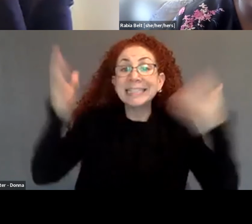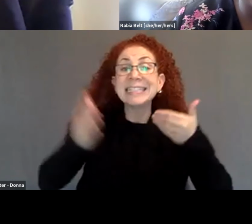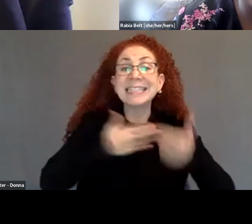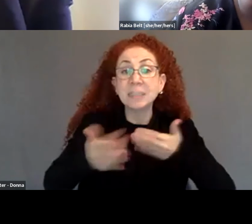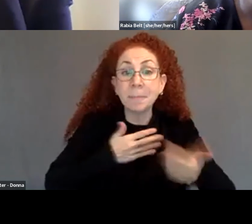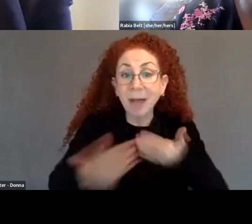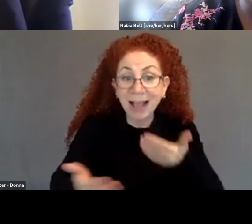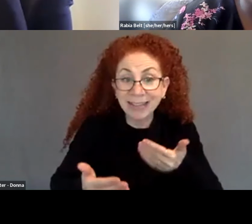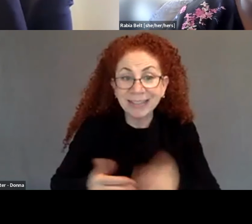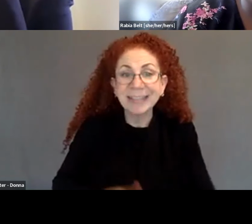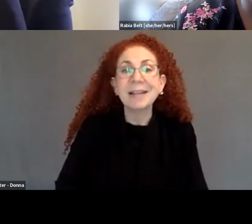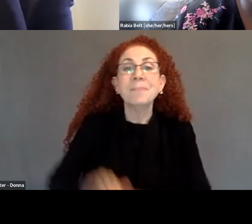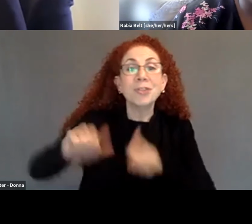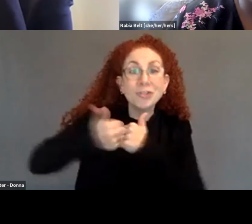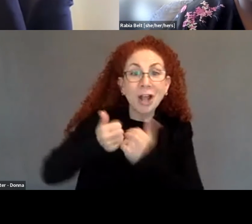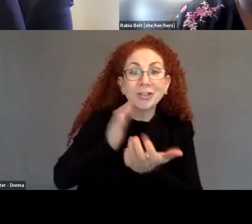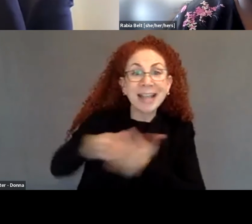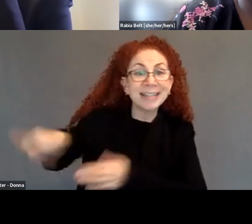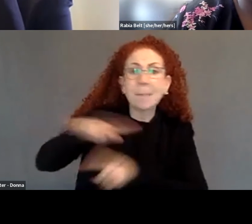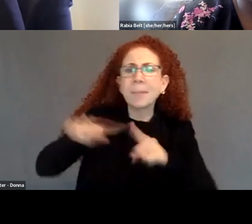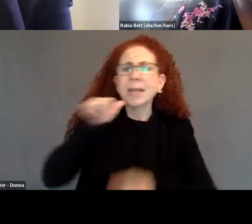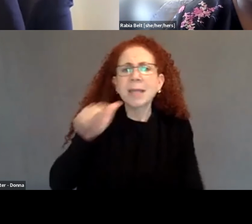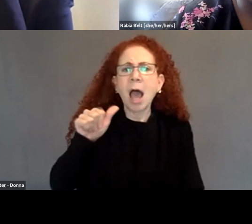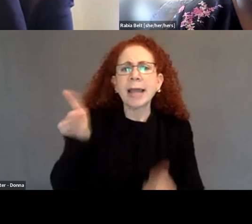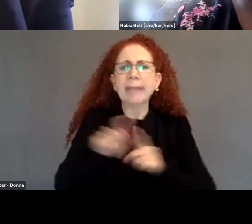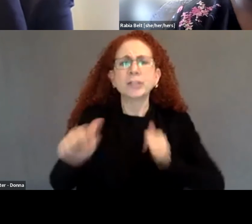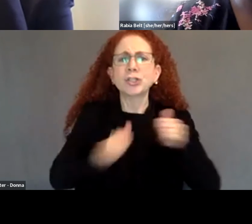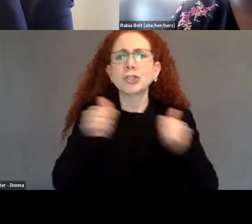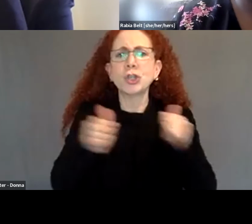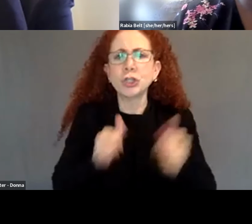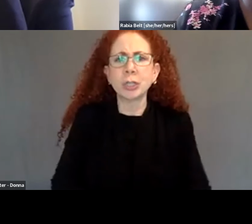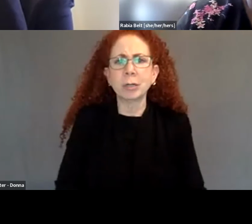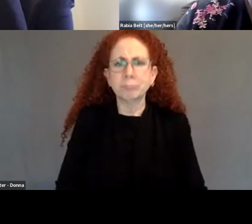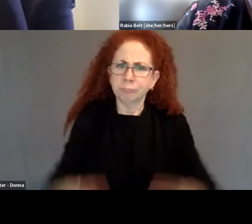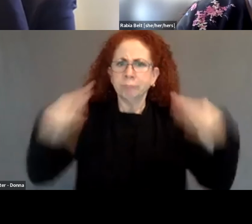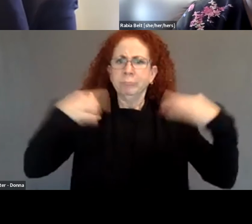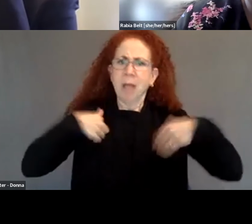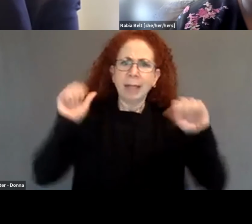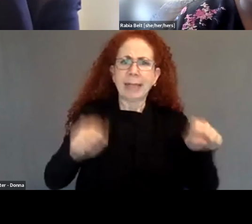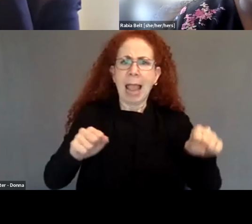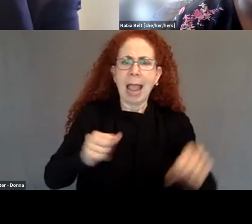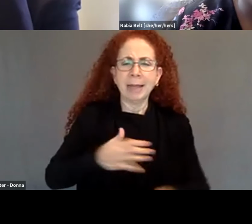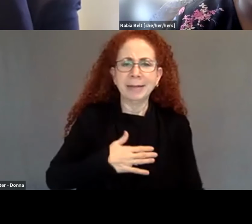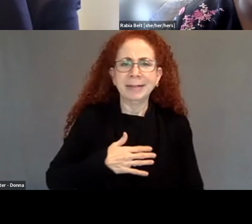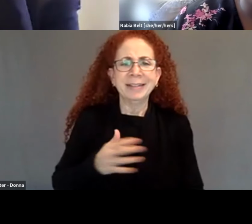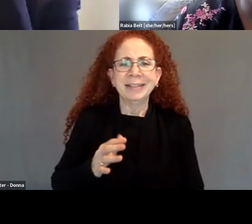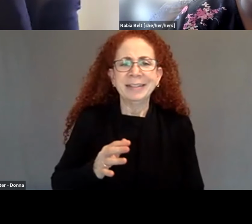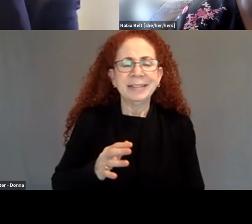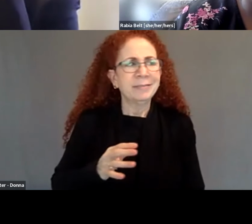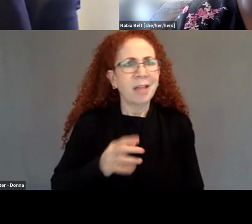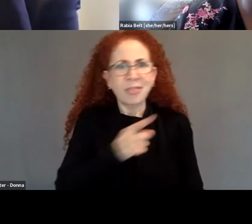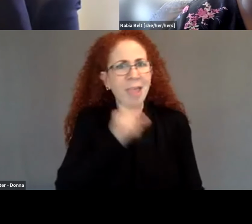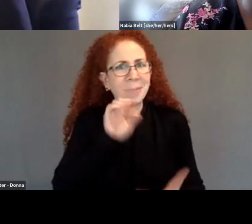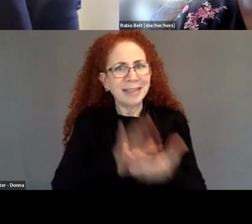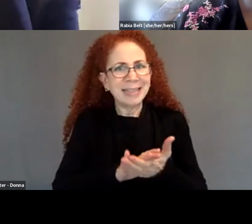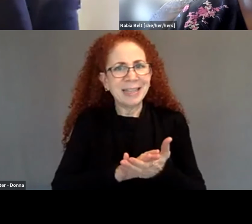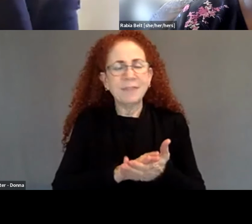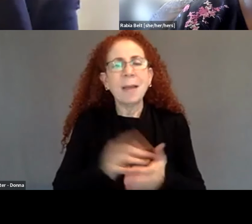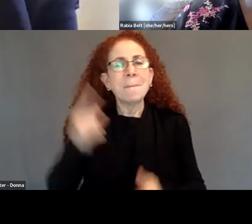challenges against them, but they're not doing it as an assertion, right, of their mental incompetency. They believe that this is not a